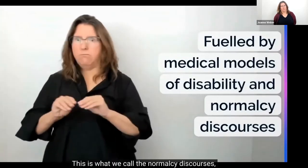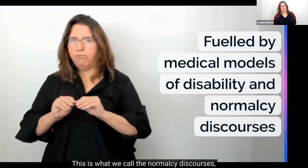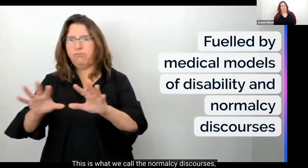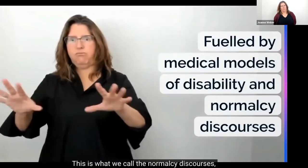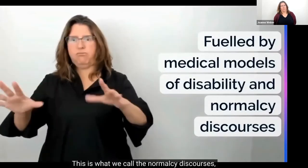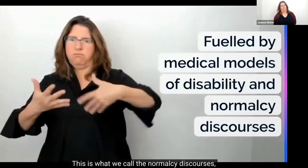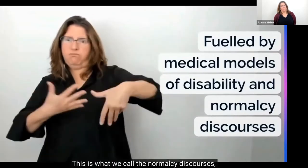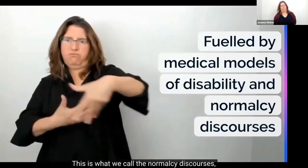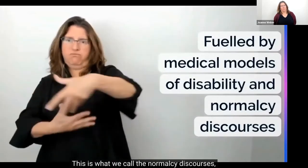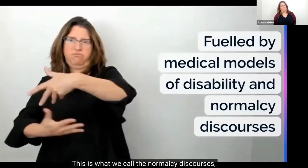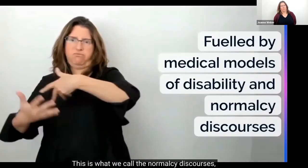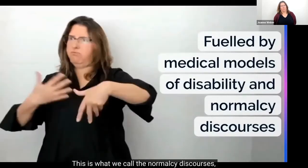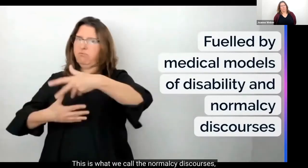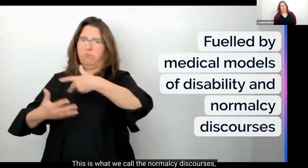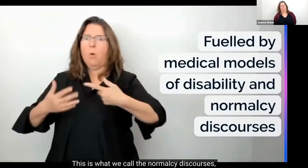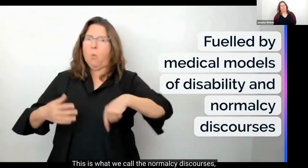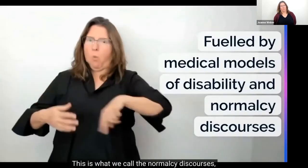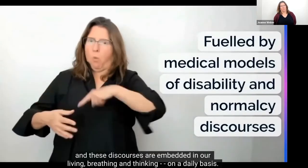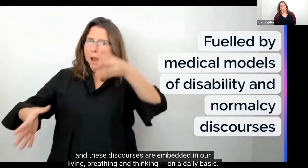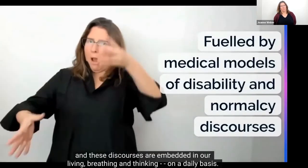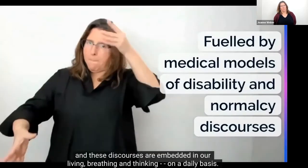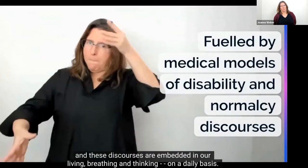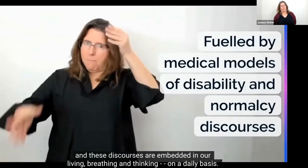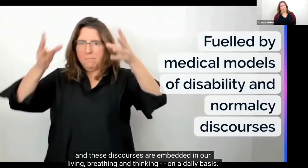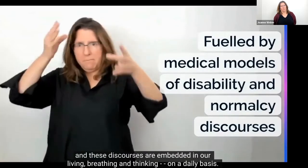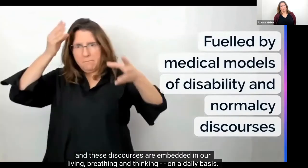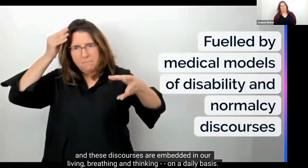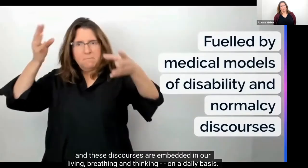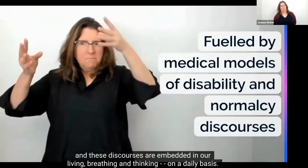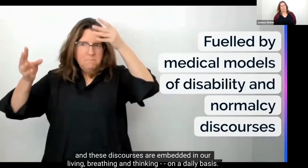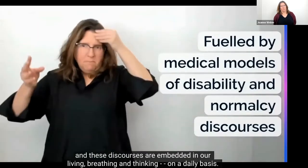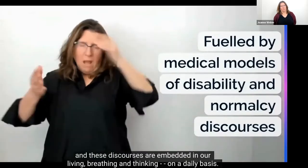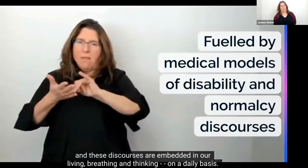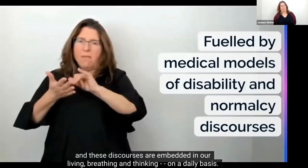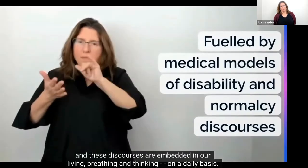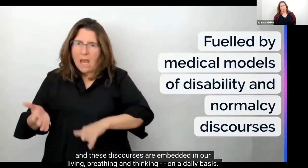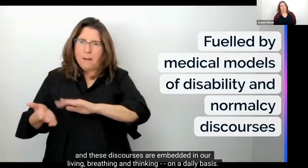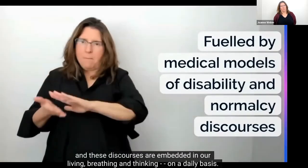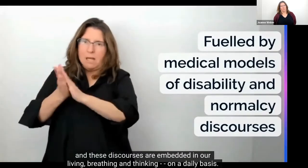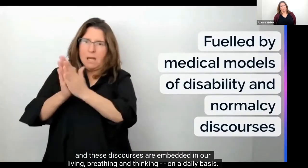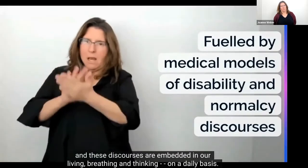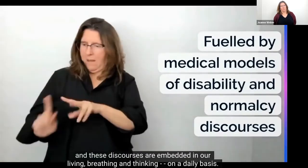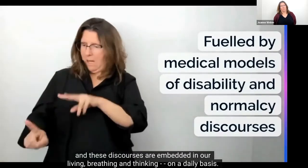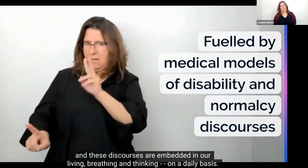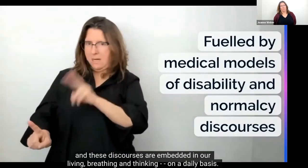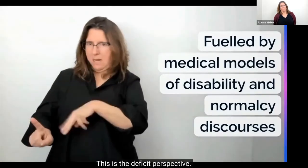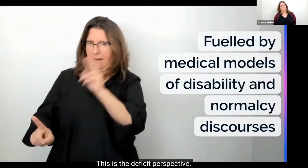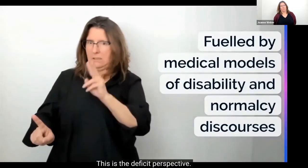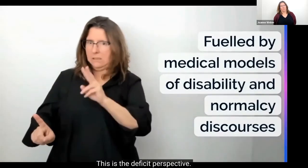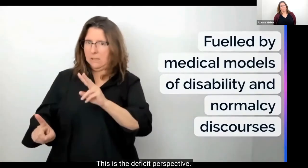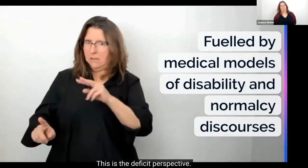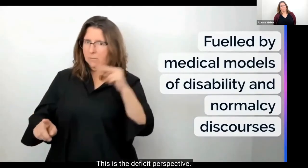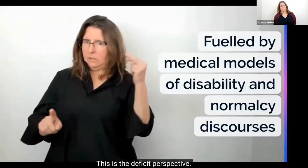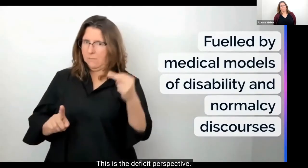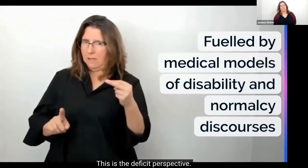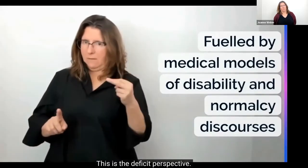This is what we call the normalcy discourses. And these discourses are embedded in our living, breathing, and thinking on a daily basis.